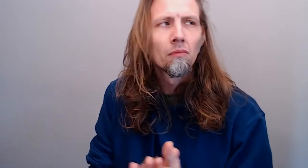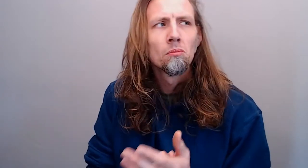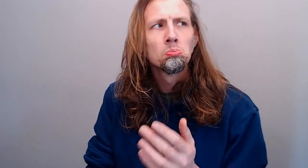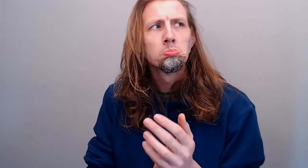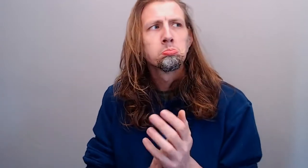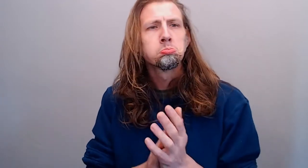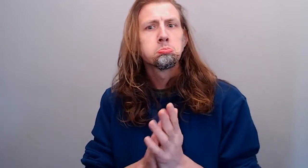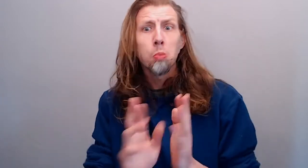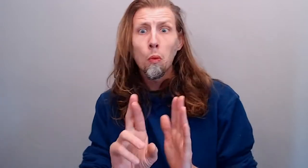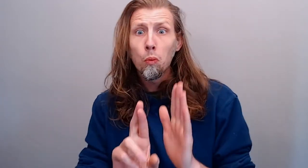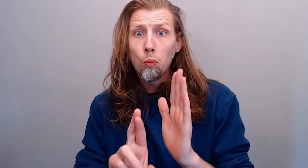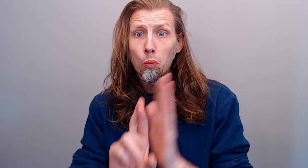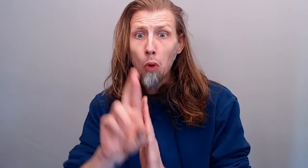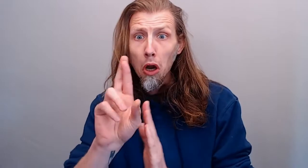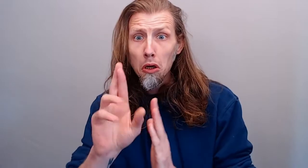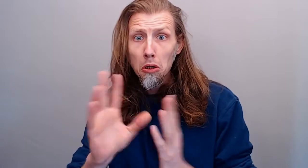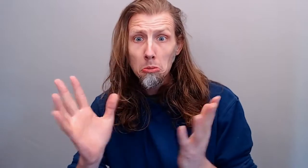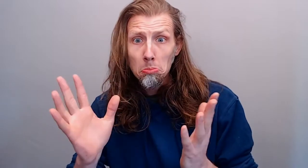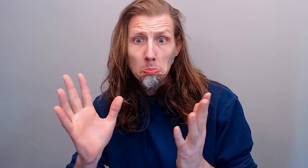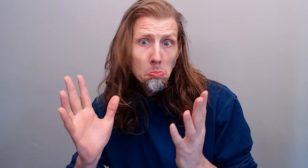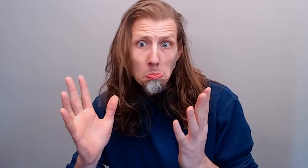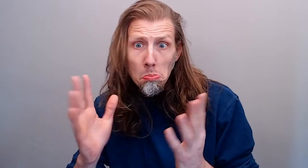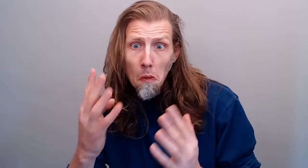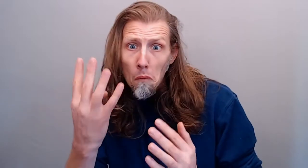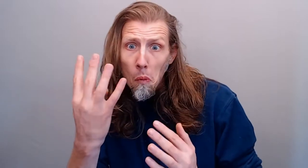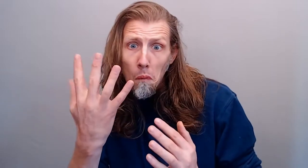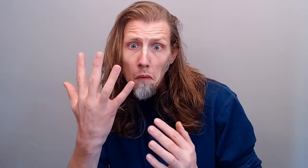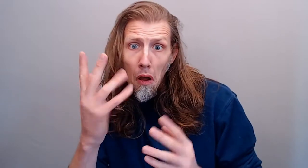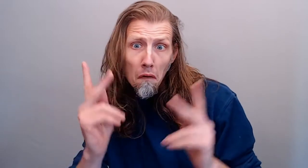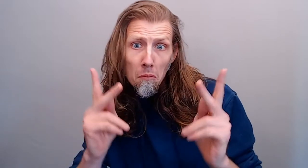in it. The same can be done with the sign for rocket as well.